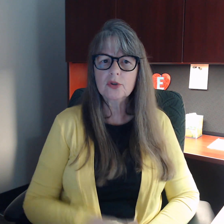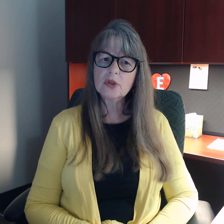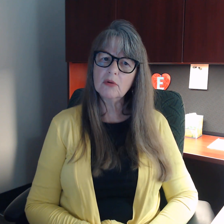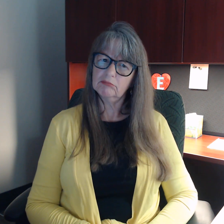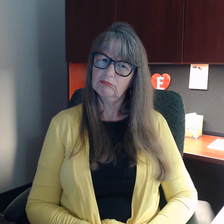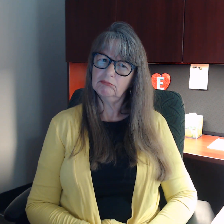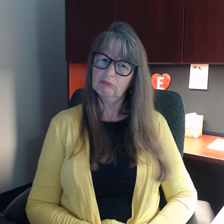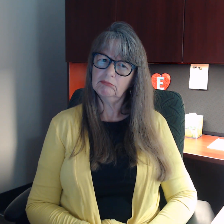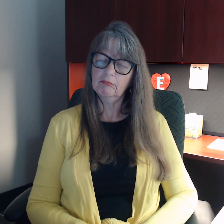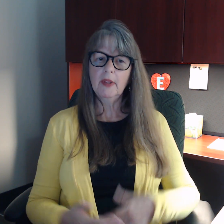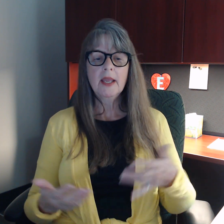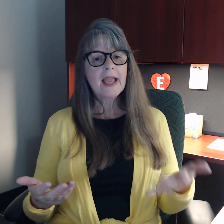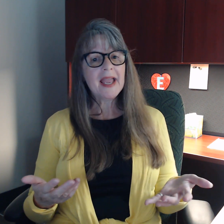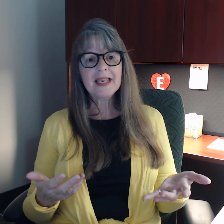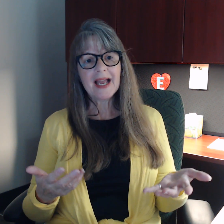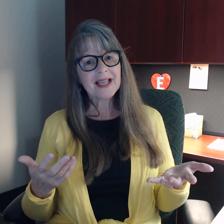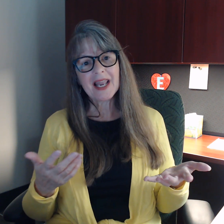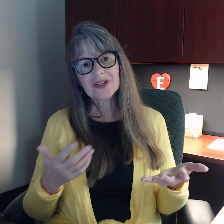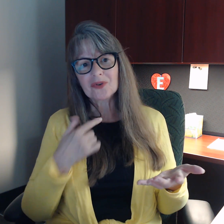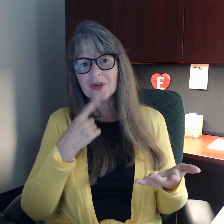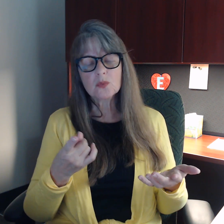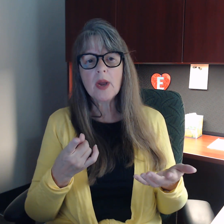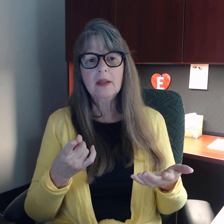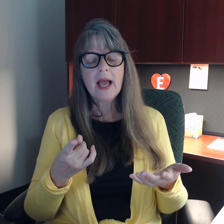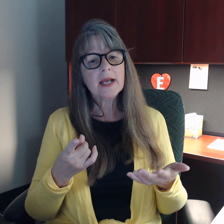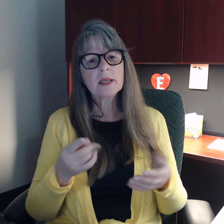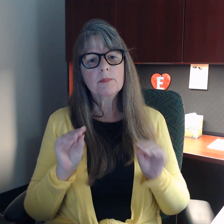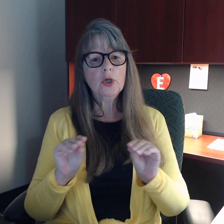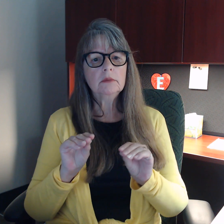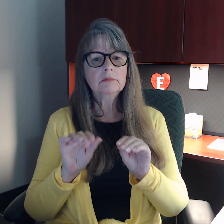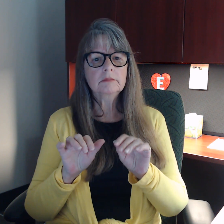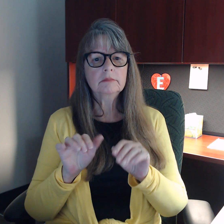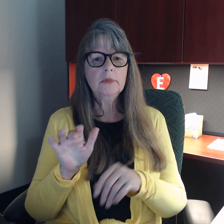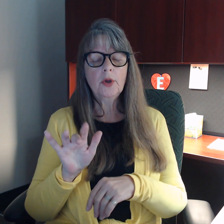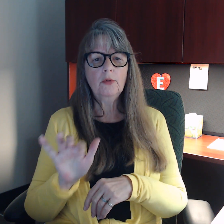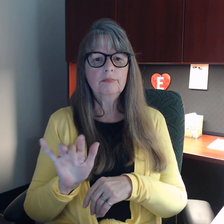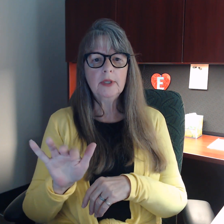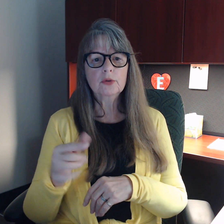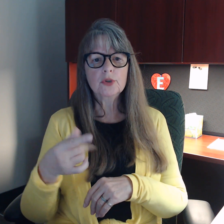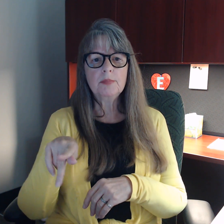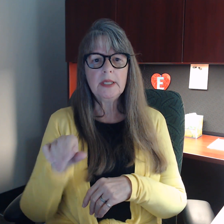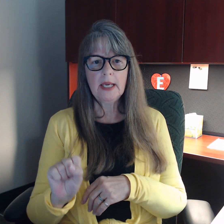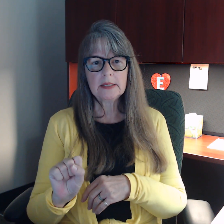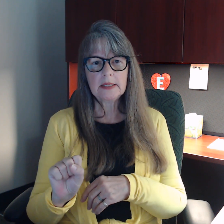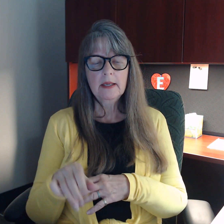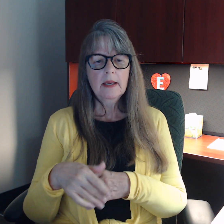going, and I told her, I said, well, I said, put it, in your GPS